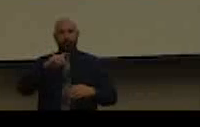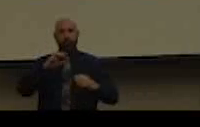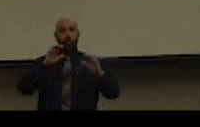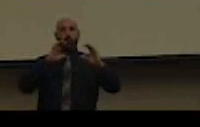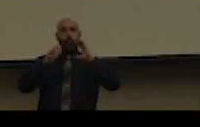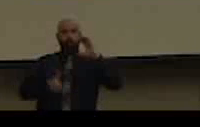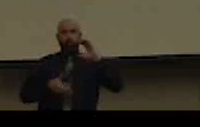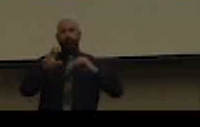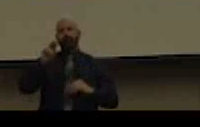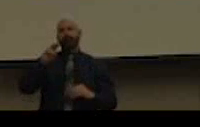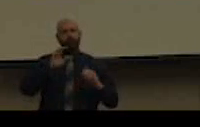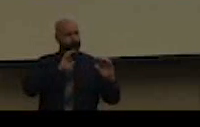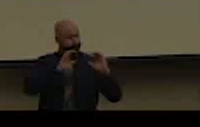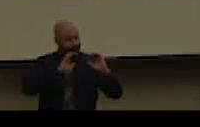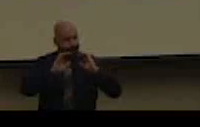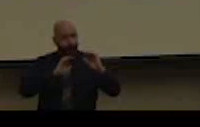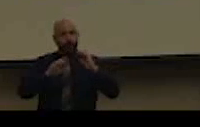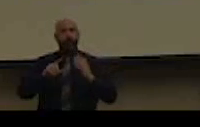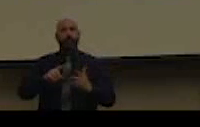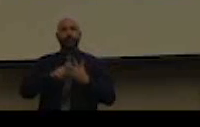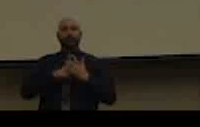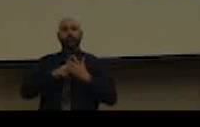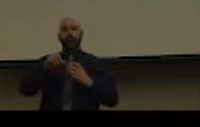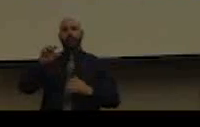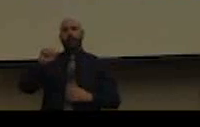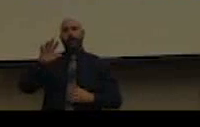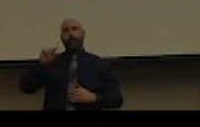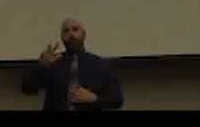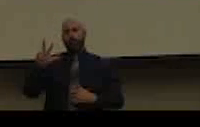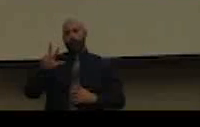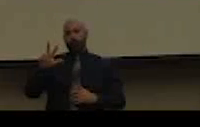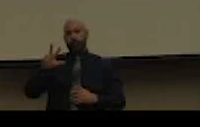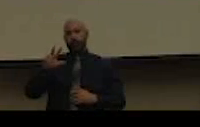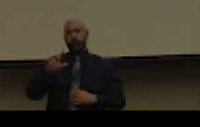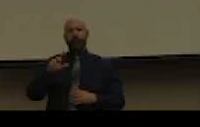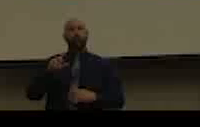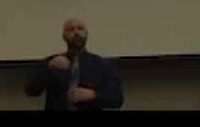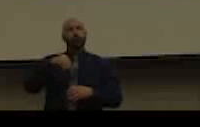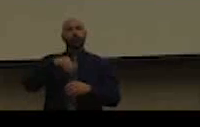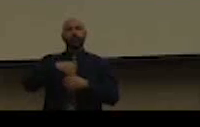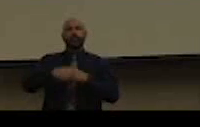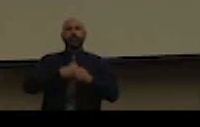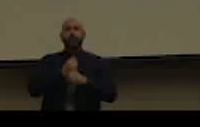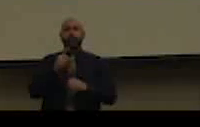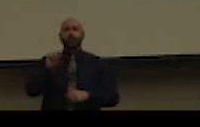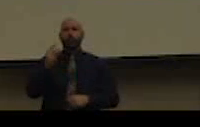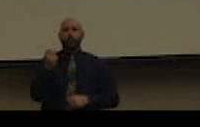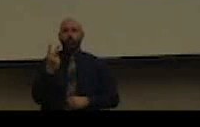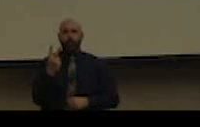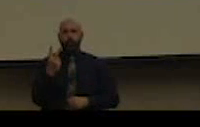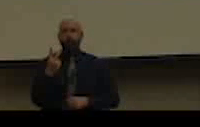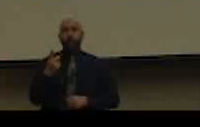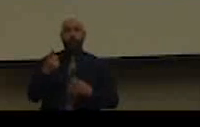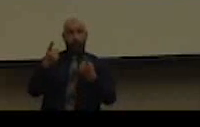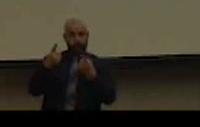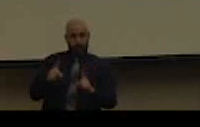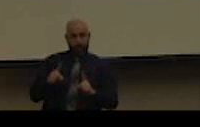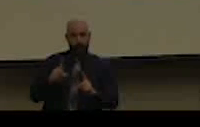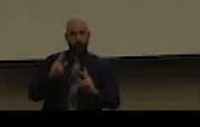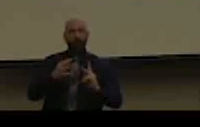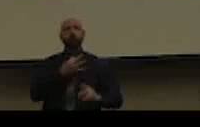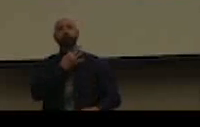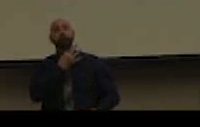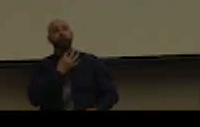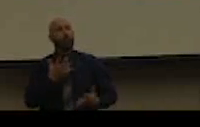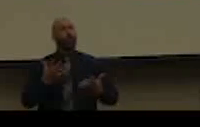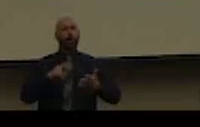Act 3 in 2012 and bringing these providers together. When that happened, I think there were a lot of questions about what will it mean for a school to perform